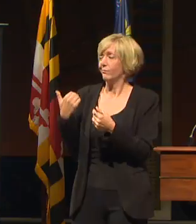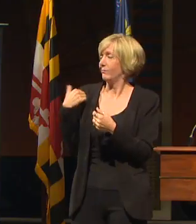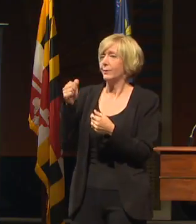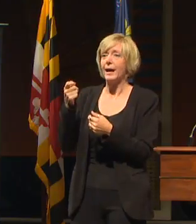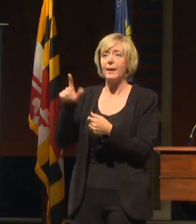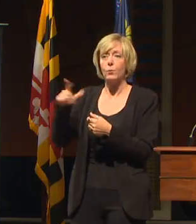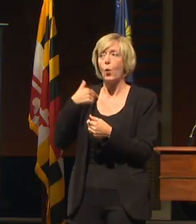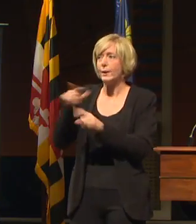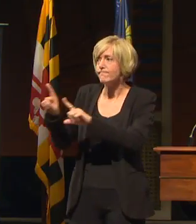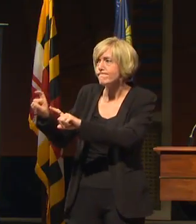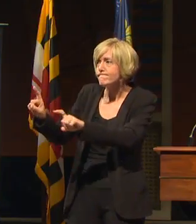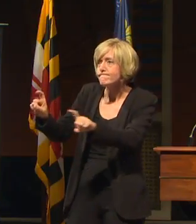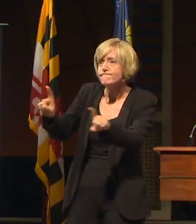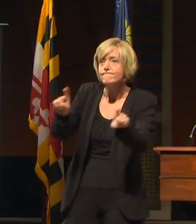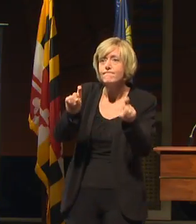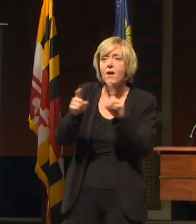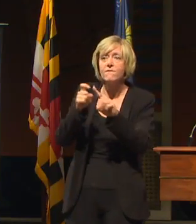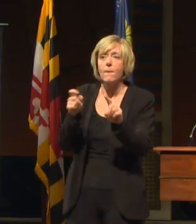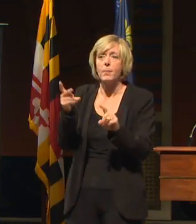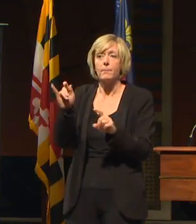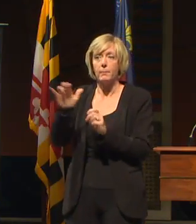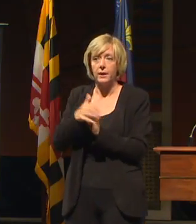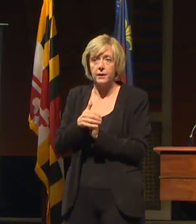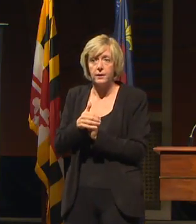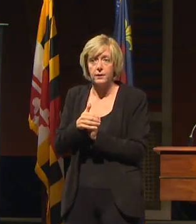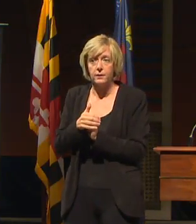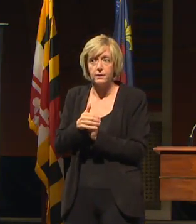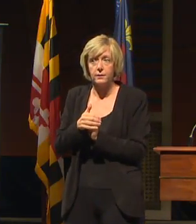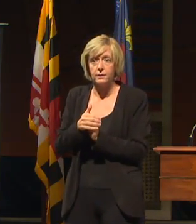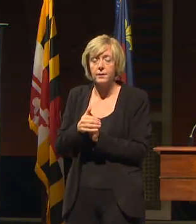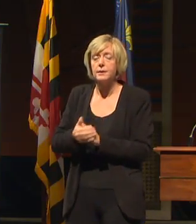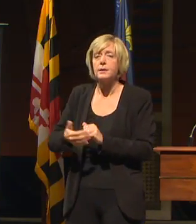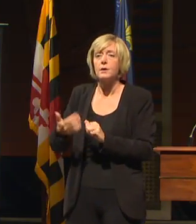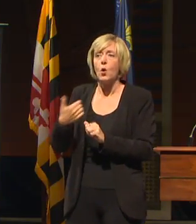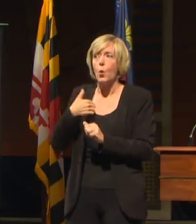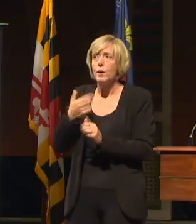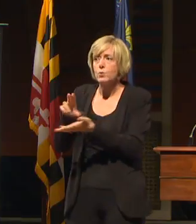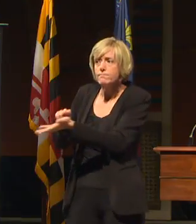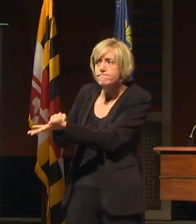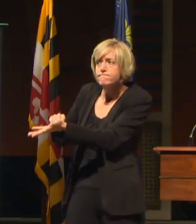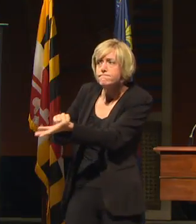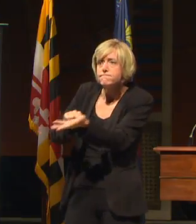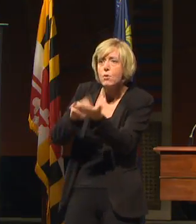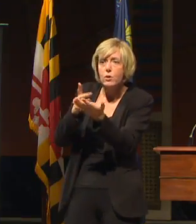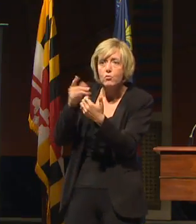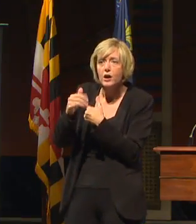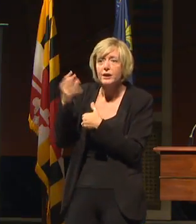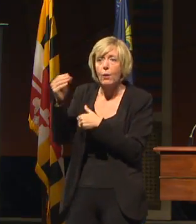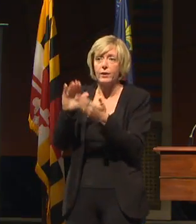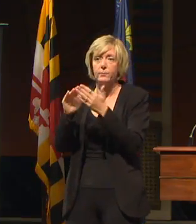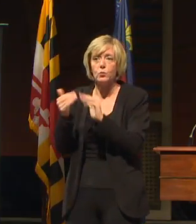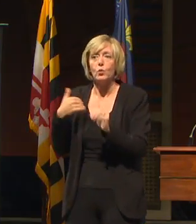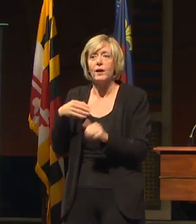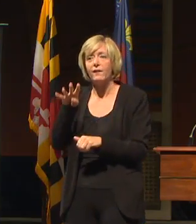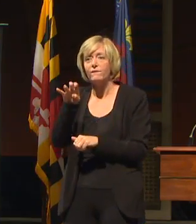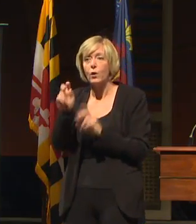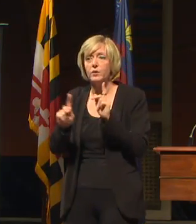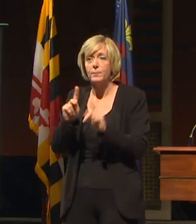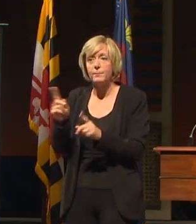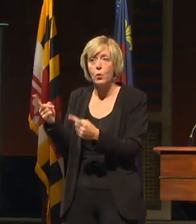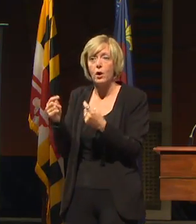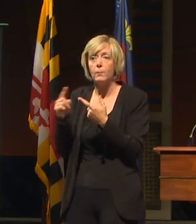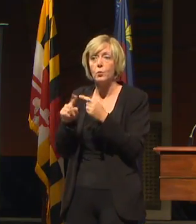and we solicited input from the public before we even started. We were scoping the project and we were out in the community. We had 400 people attend